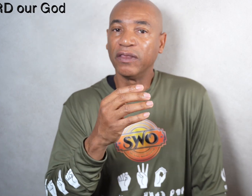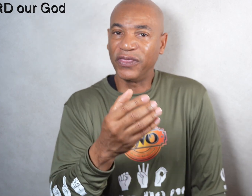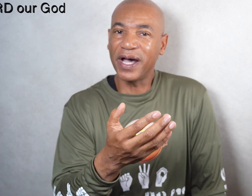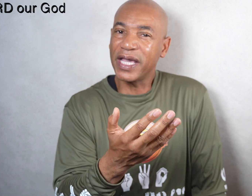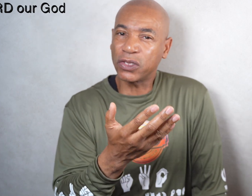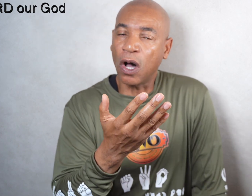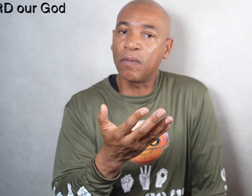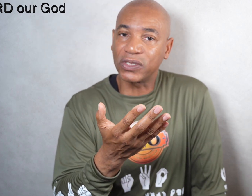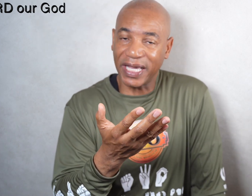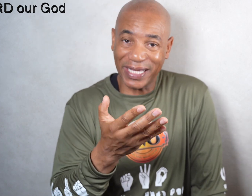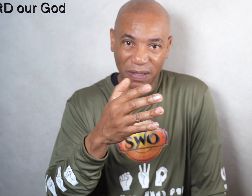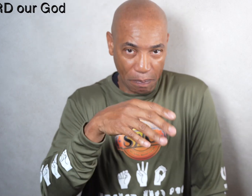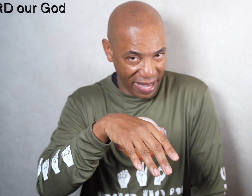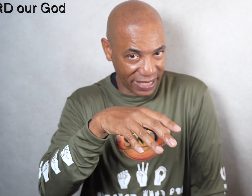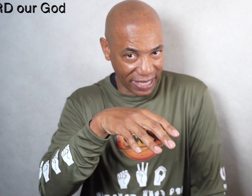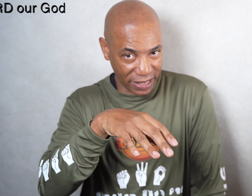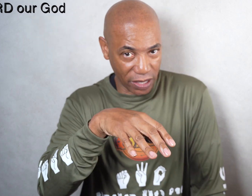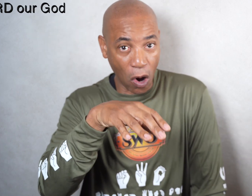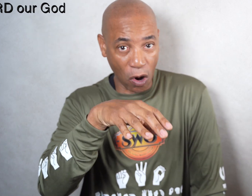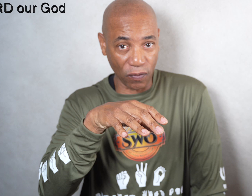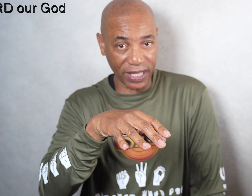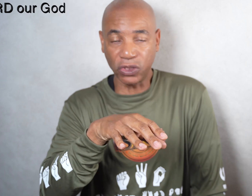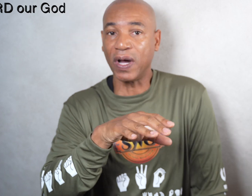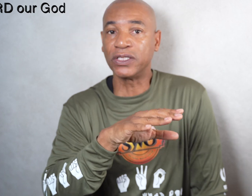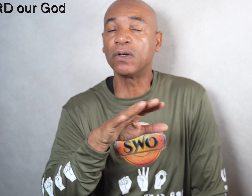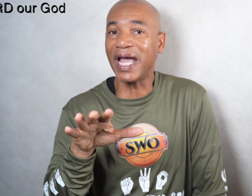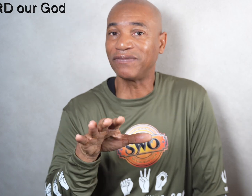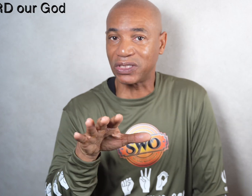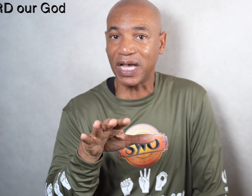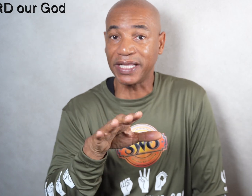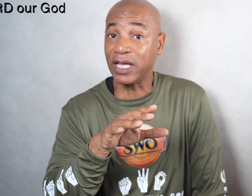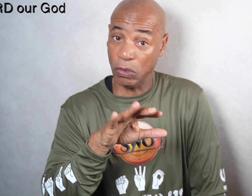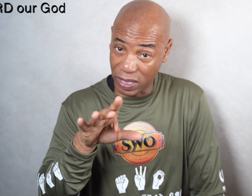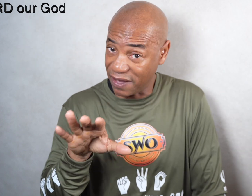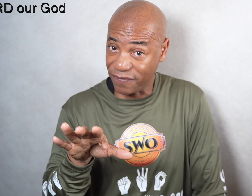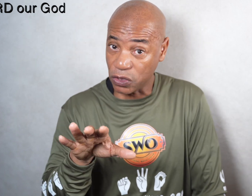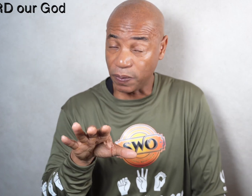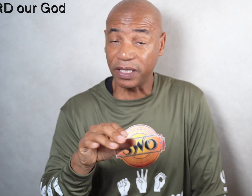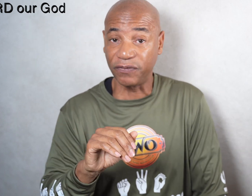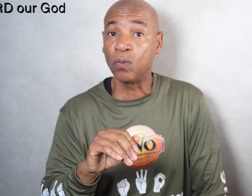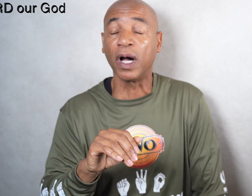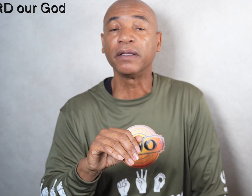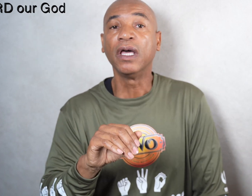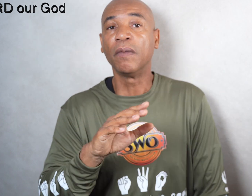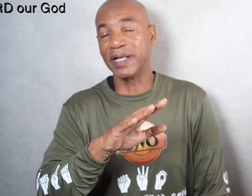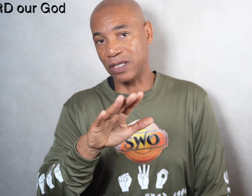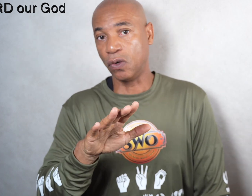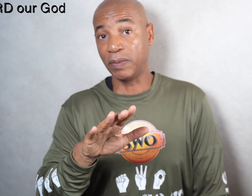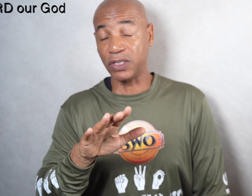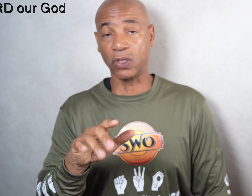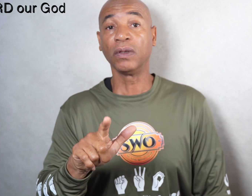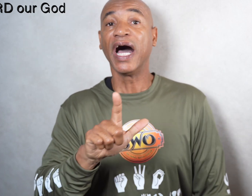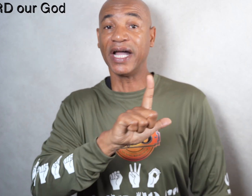The is almost like it's embedded in there already. So I don't have to sign that. You can fingerspell it if you want, but I normally don't. I just